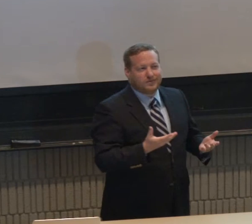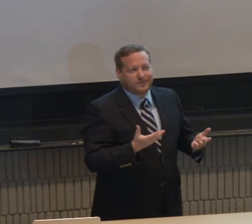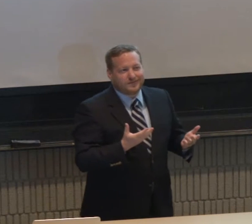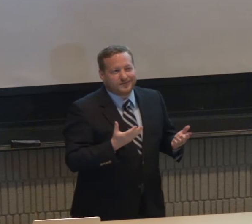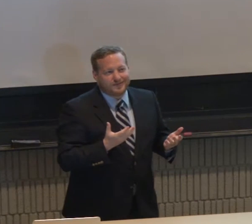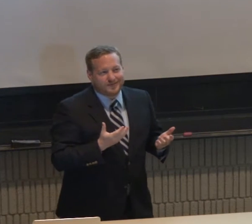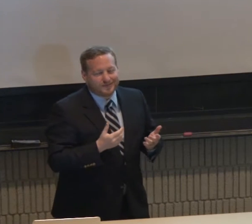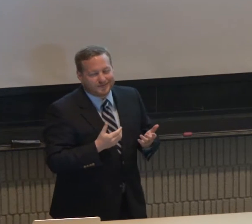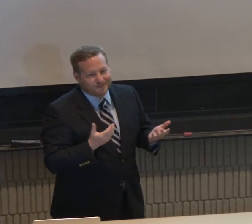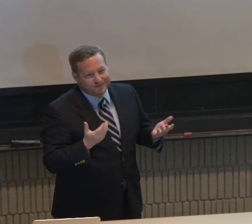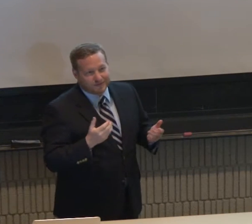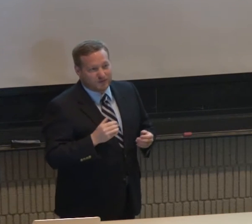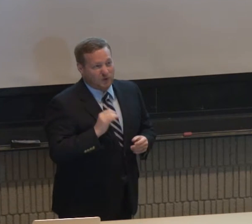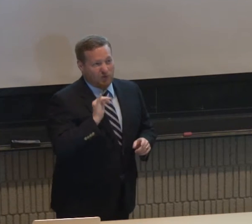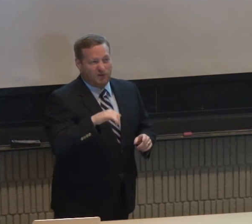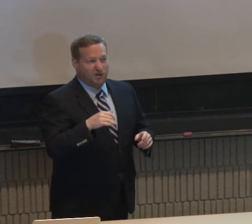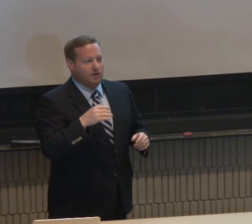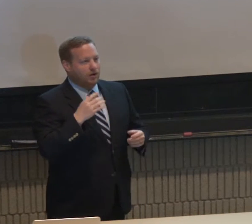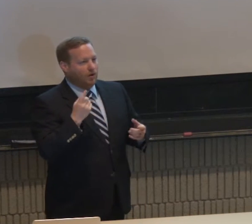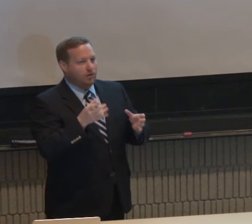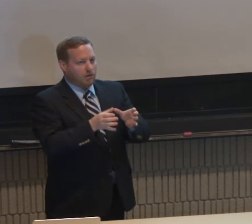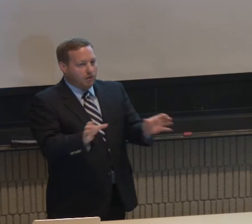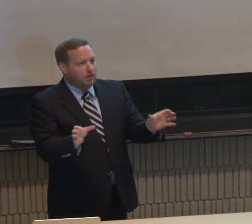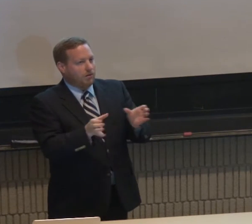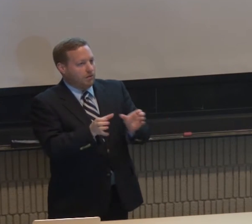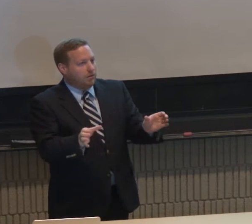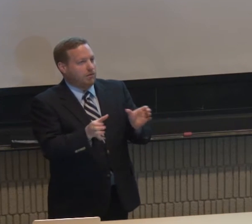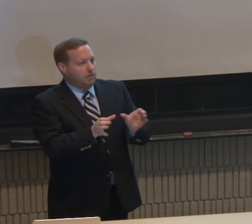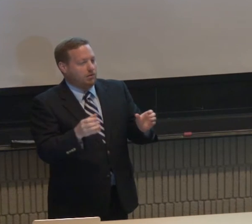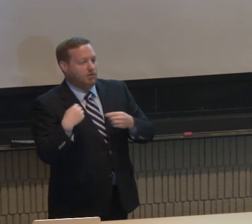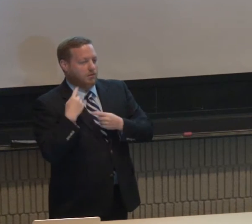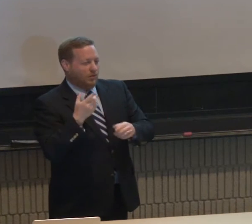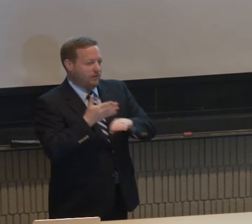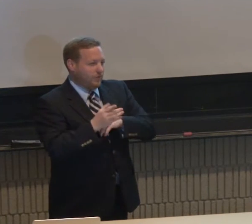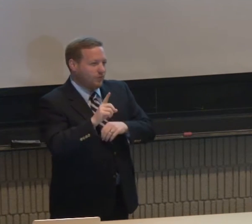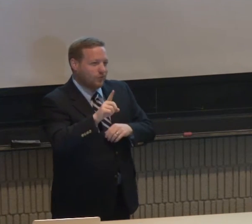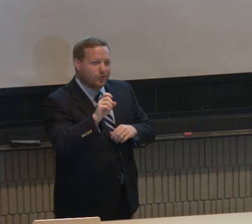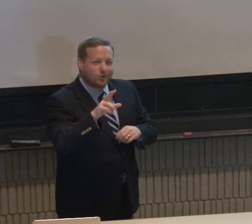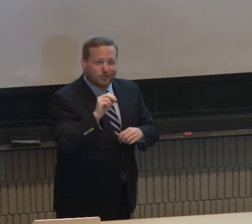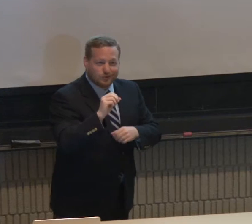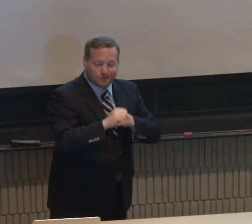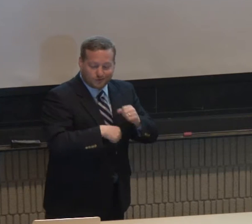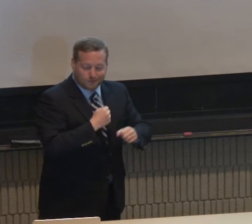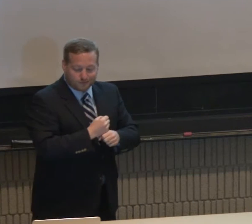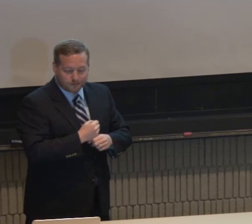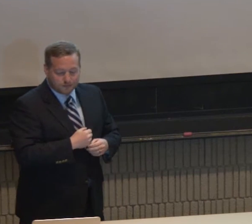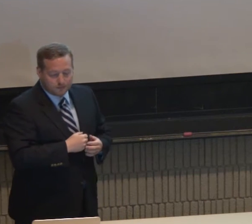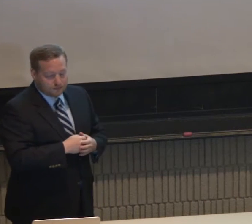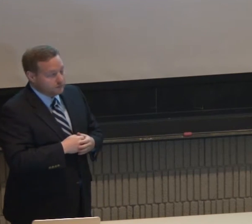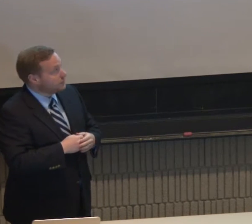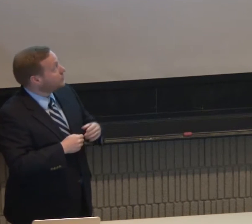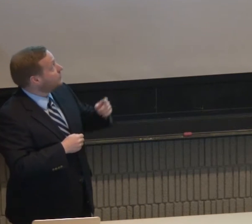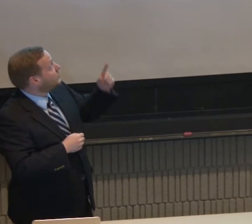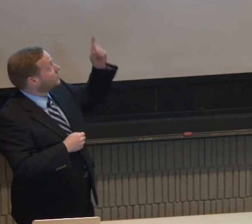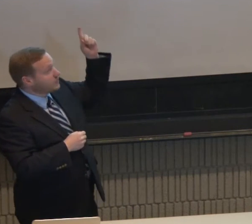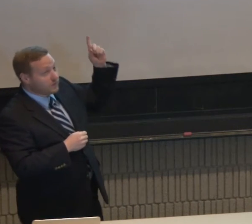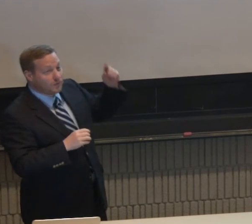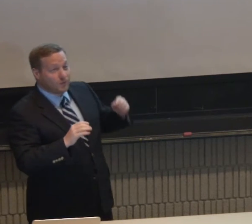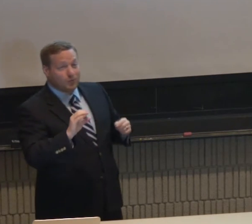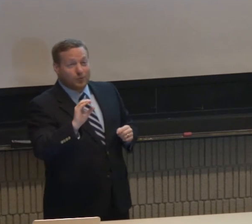to be forced over and over again to try to change their philosophy. And that controversy of oralism versus